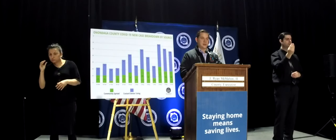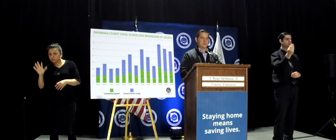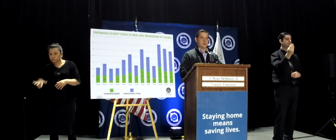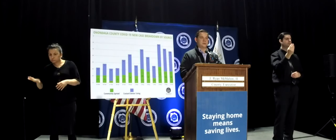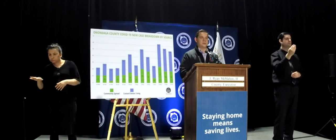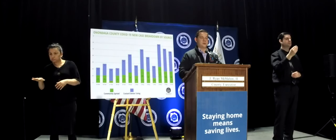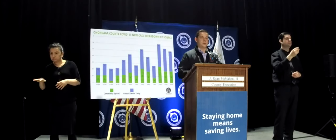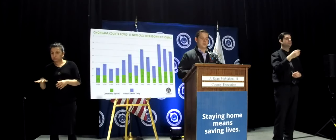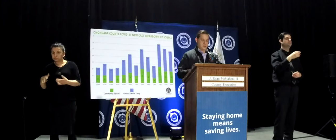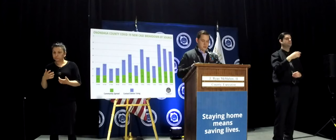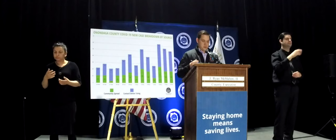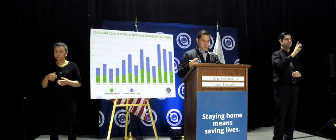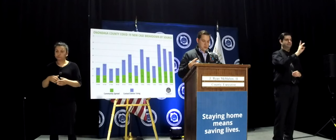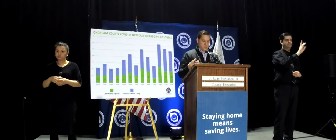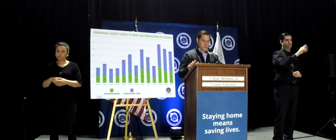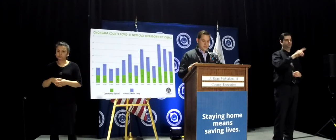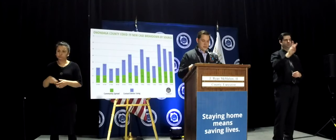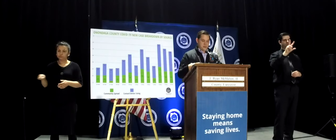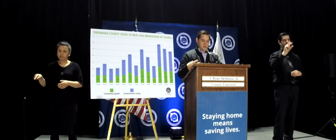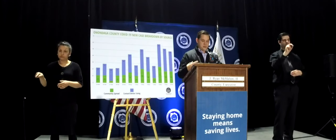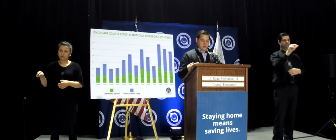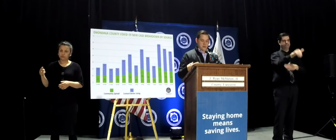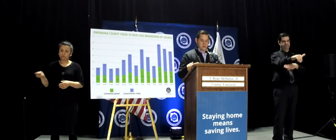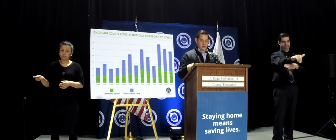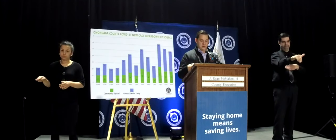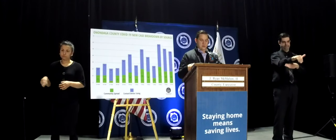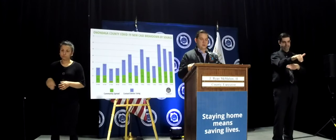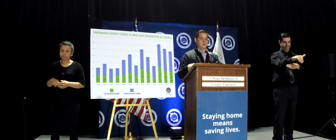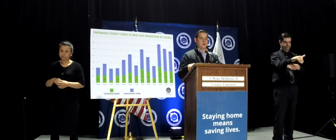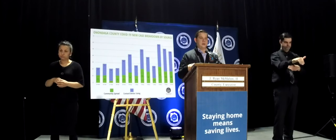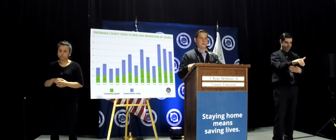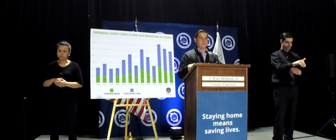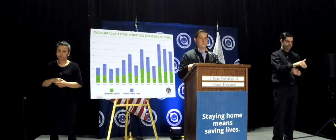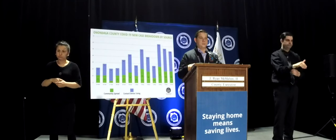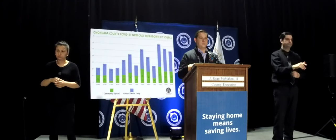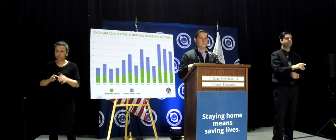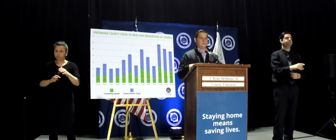again, same thing. Somebody was in the